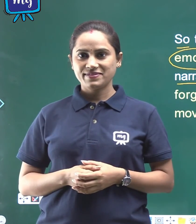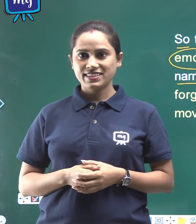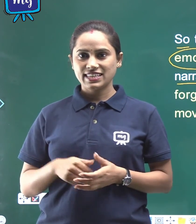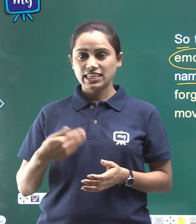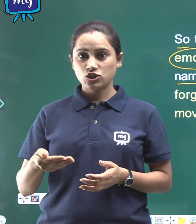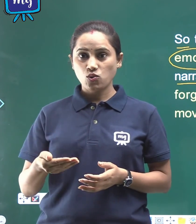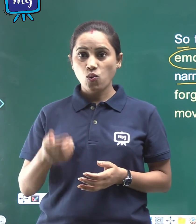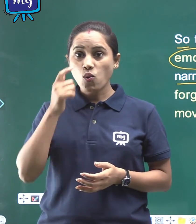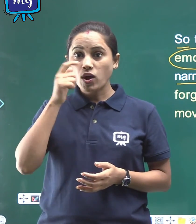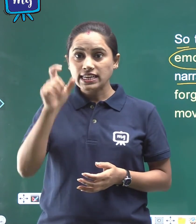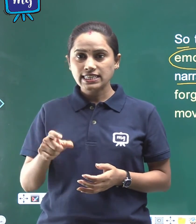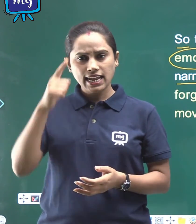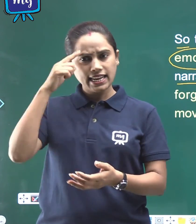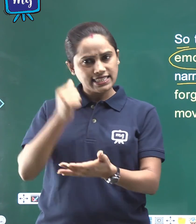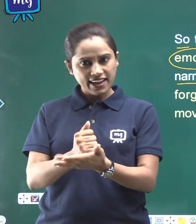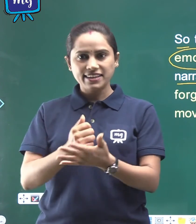So she decided